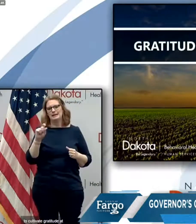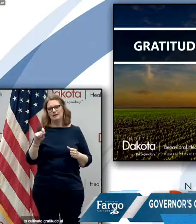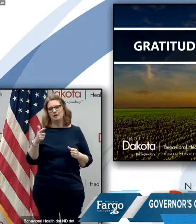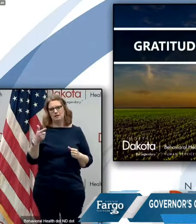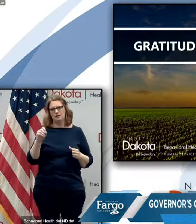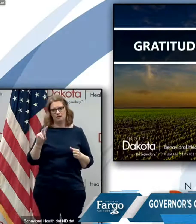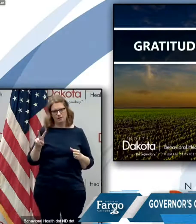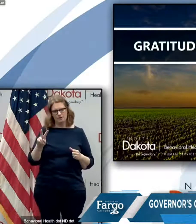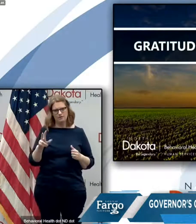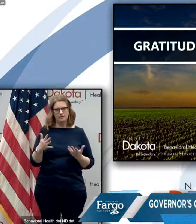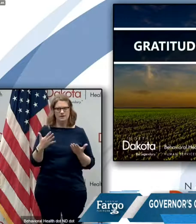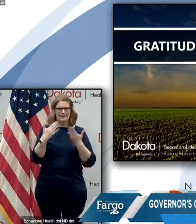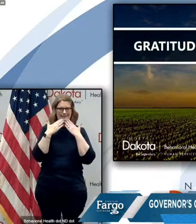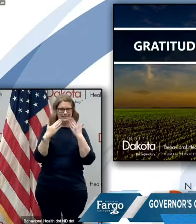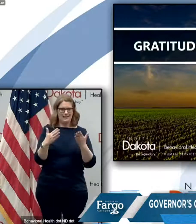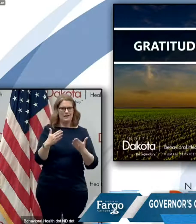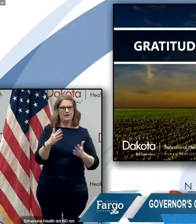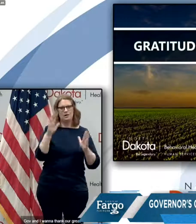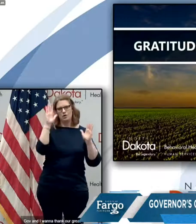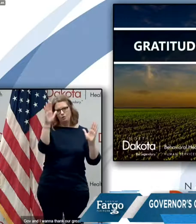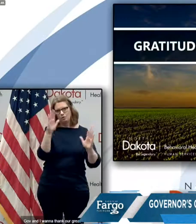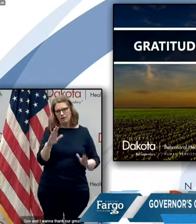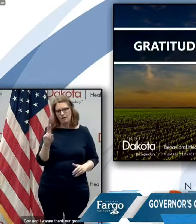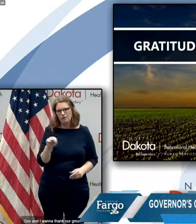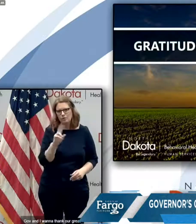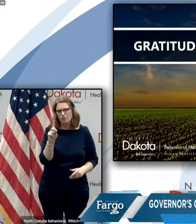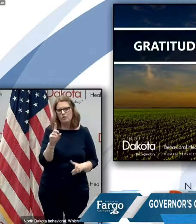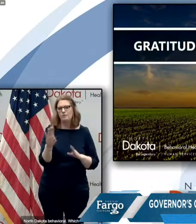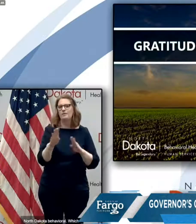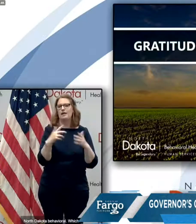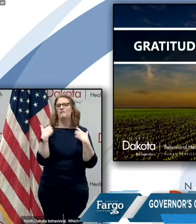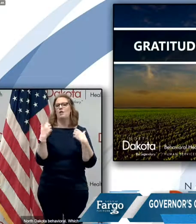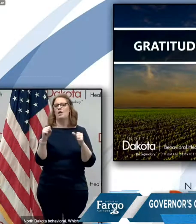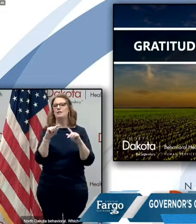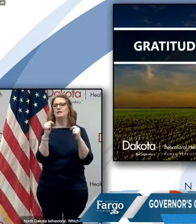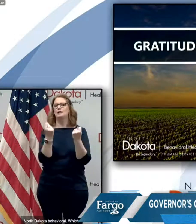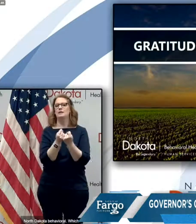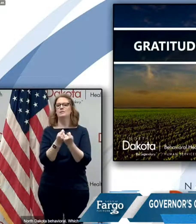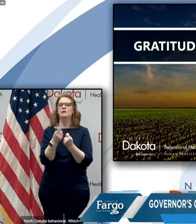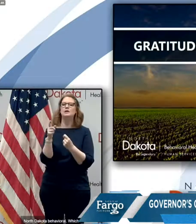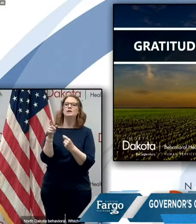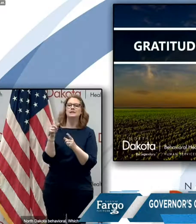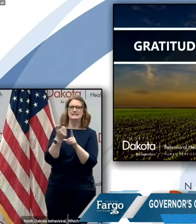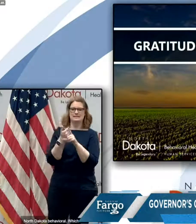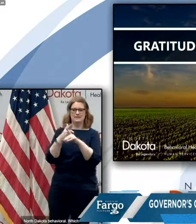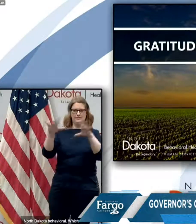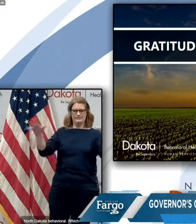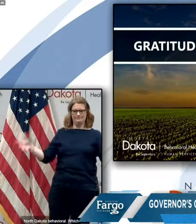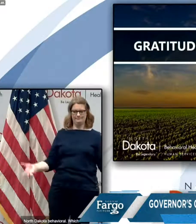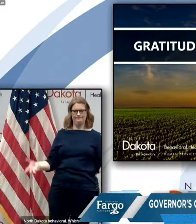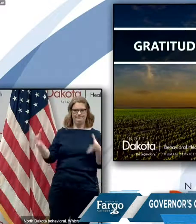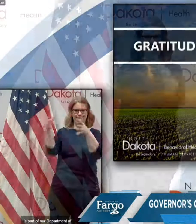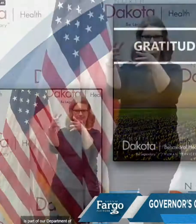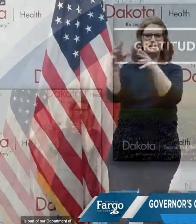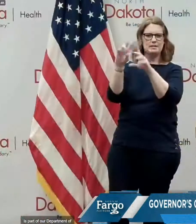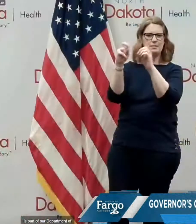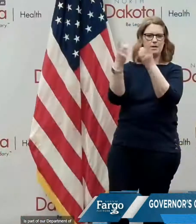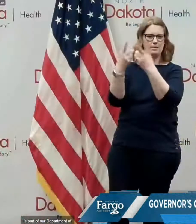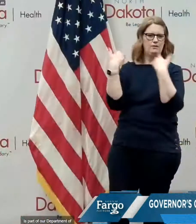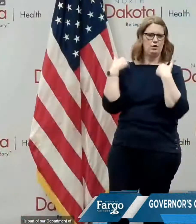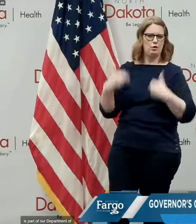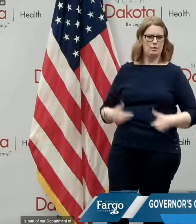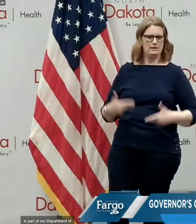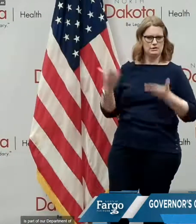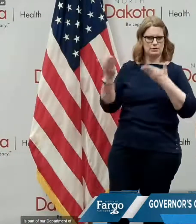thank our great North Dakota Behavioral Health team, which is part of our Department of Human Services, for providing all these